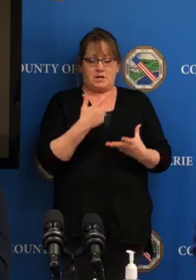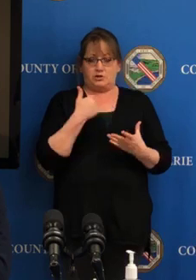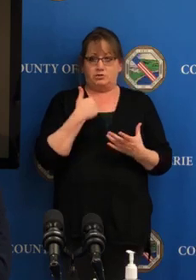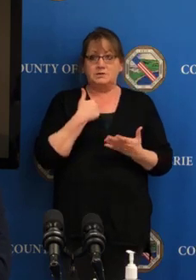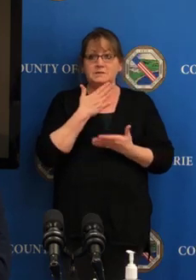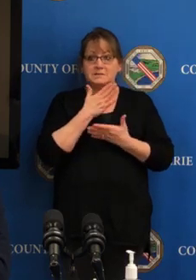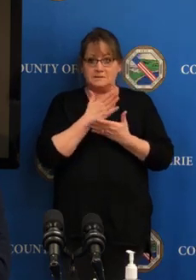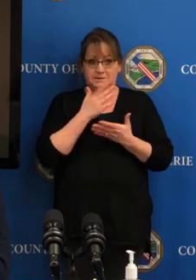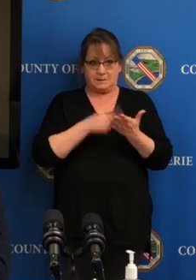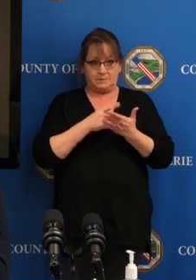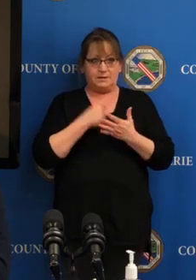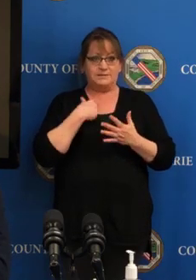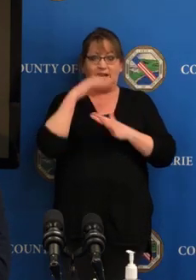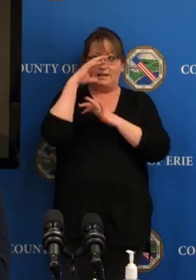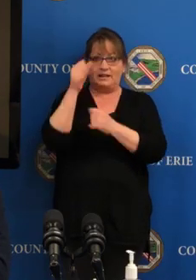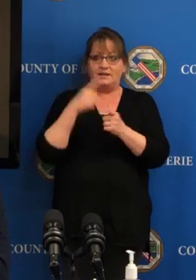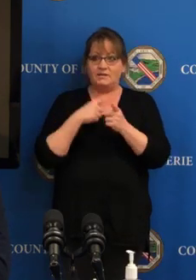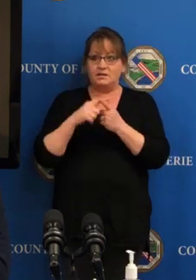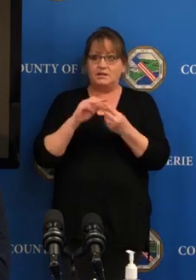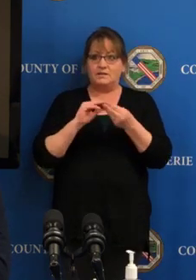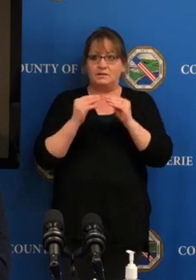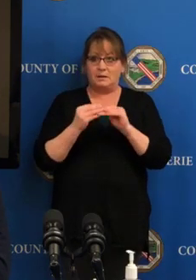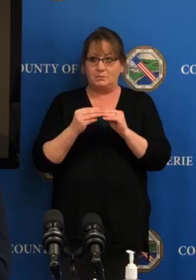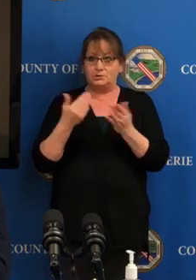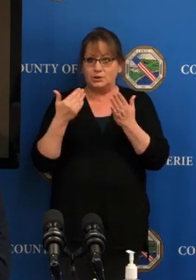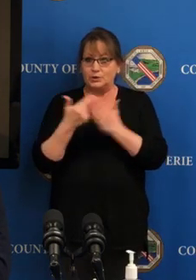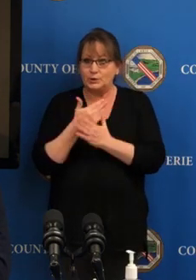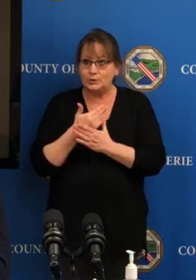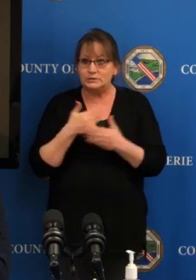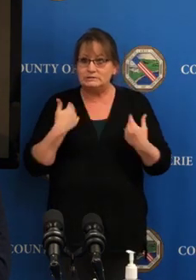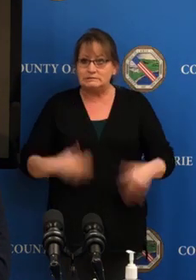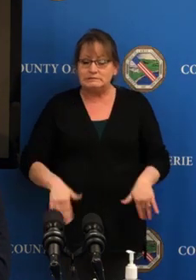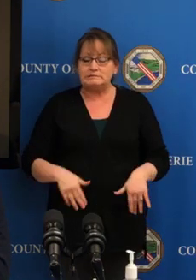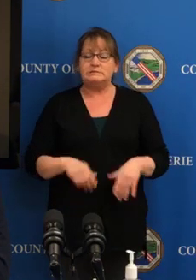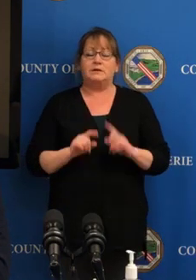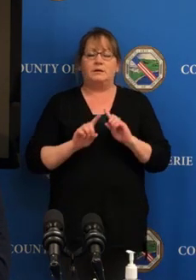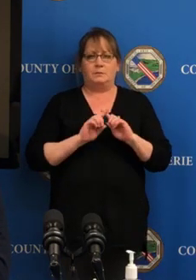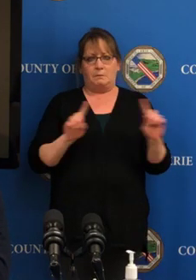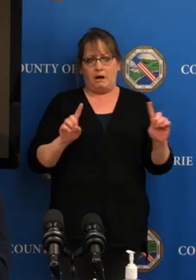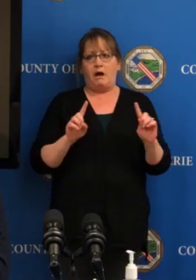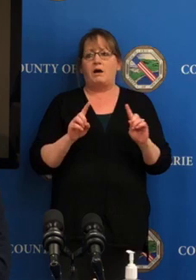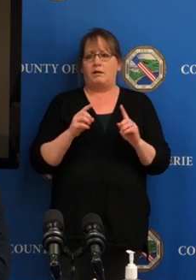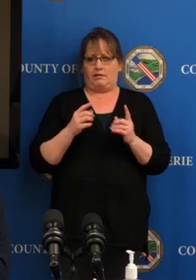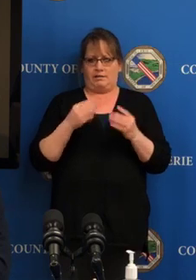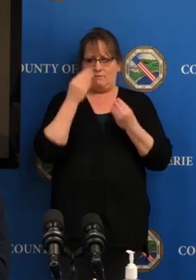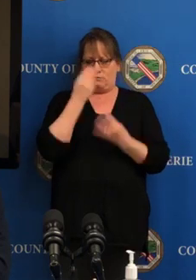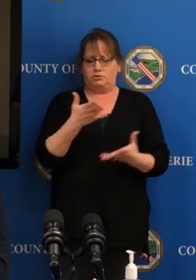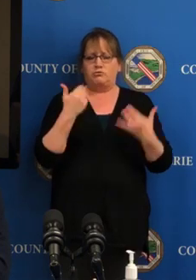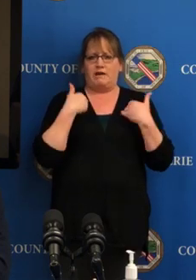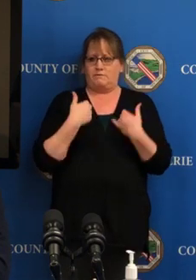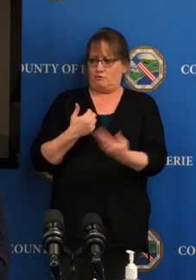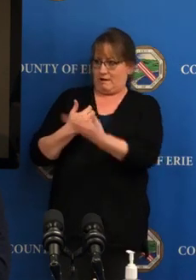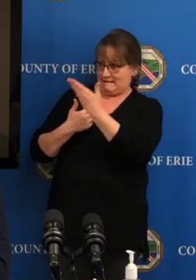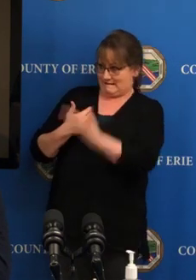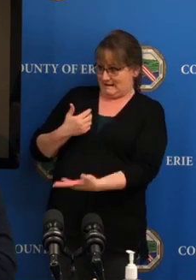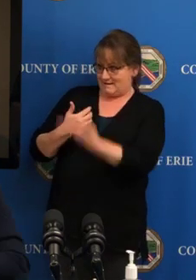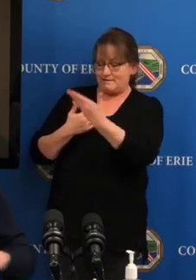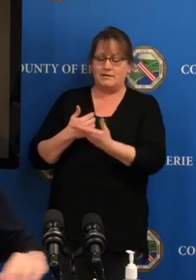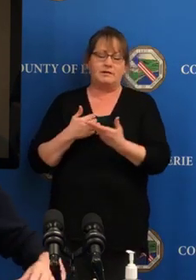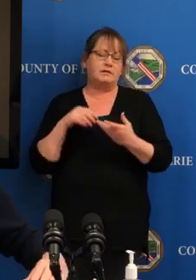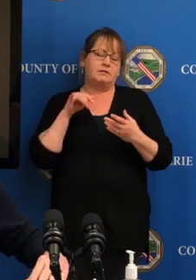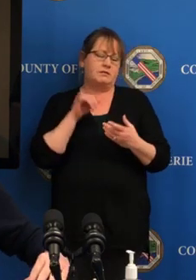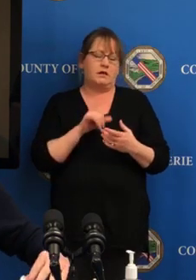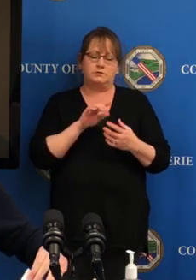some of these events and have had new information immediately given to me, but the information we're presenting today is as valid as when it was